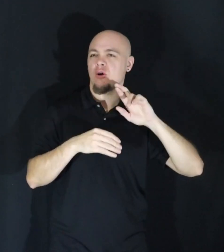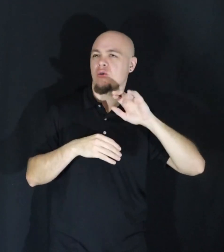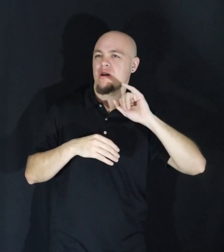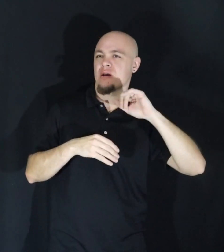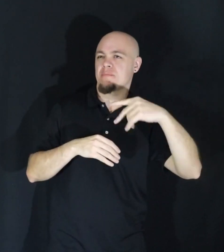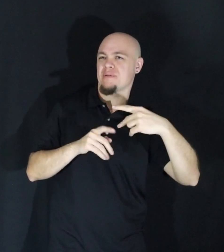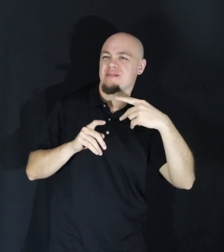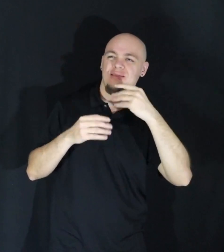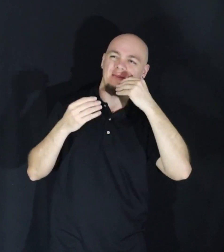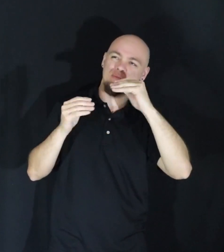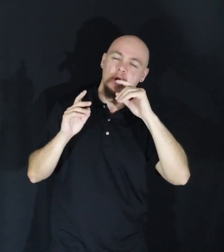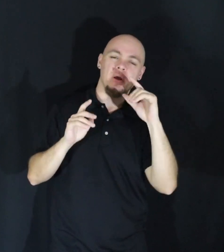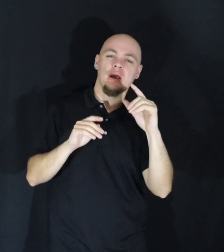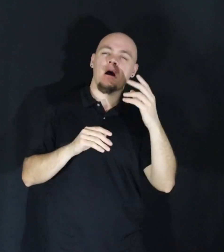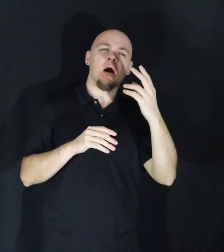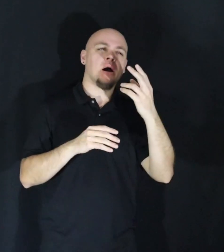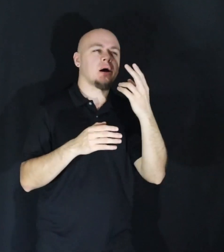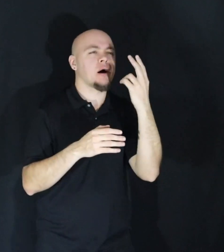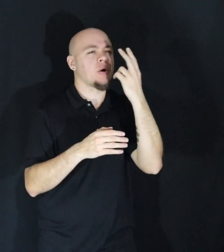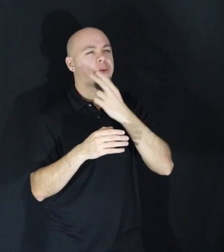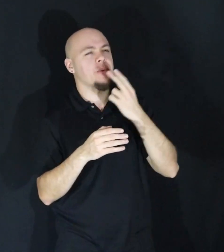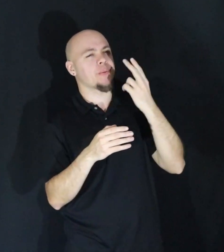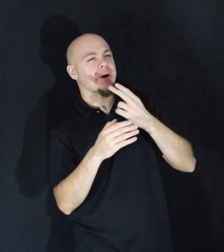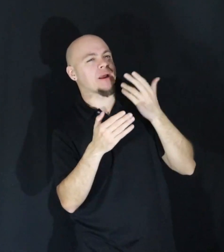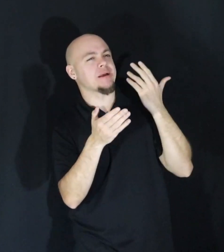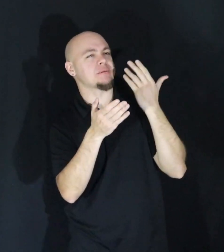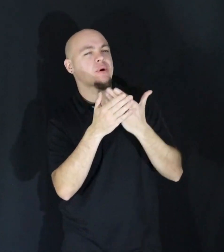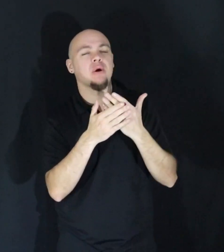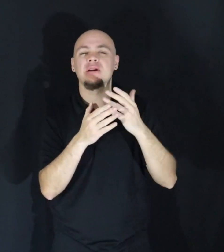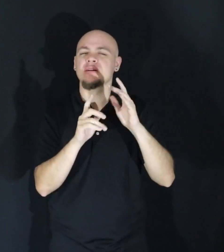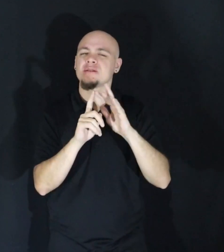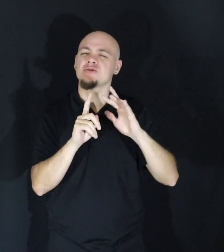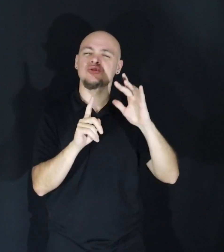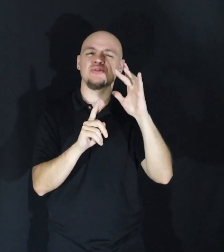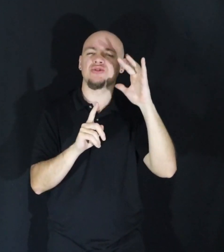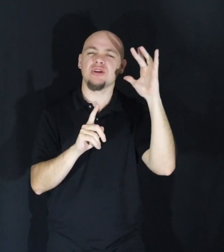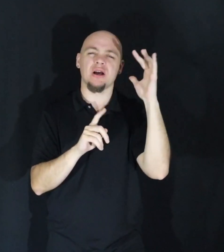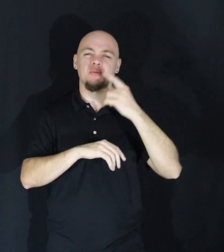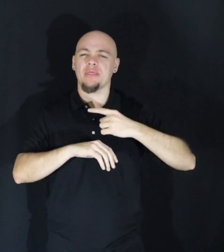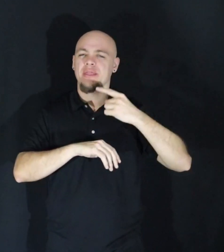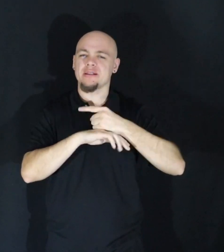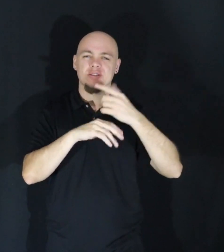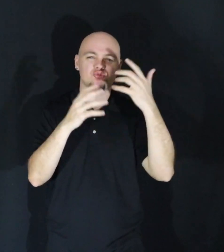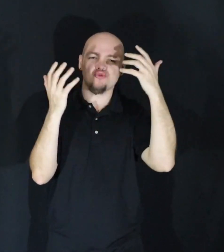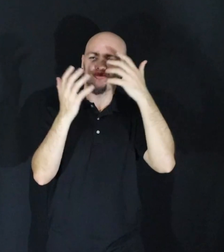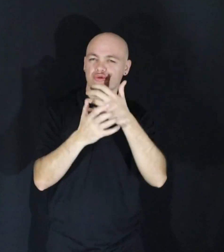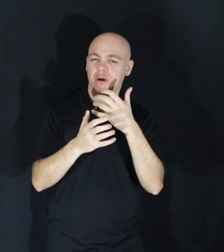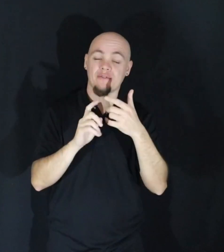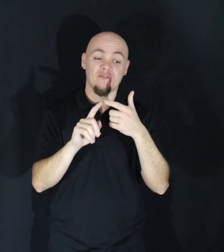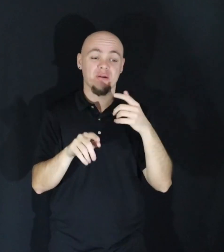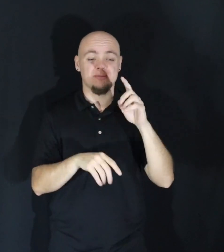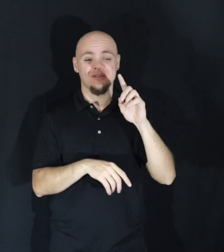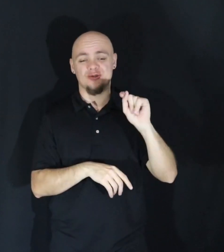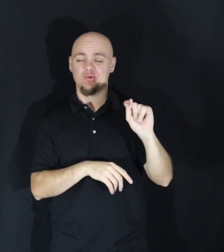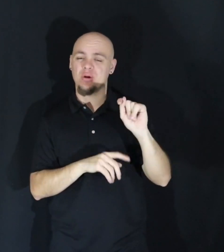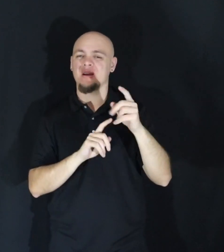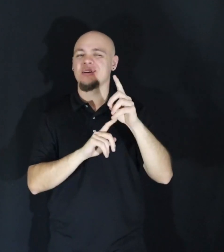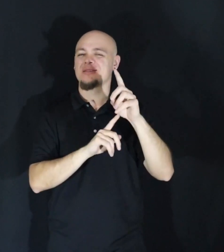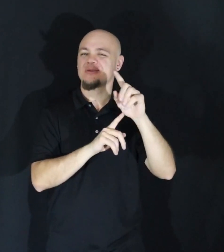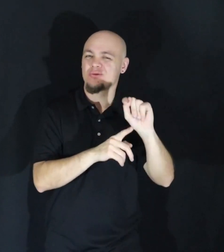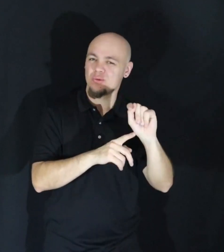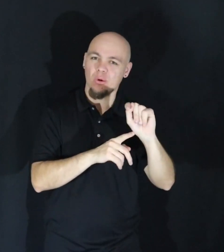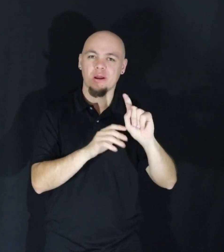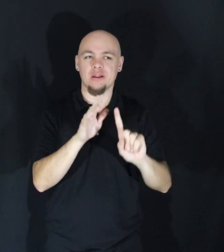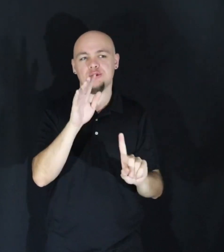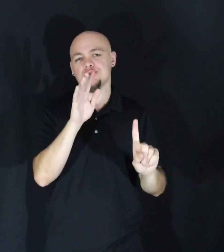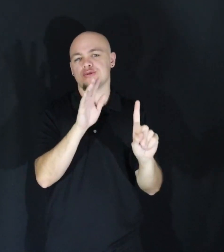sea of Honolulu blue from near to afar. Our silver shines when the days are dark. And we're from Detroit. Detroit